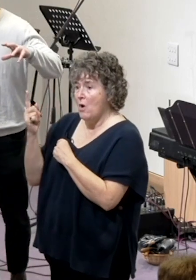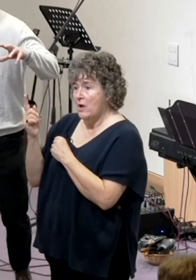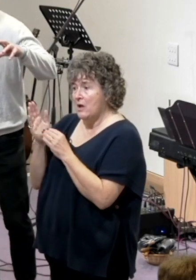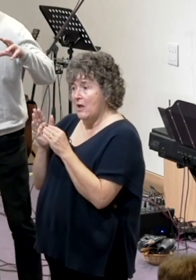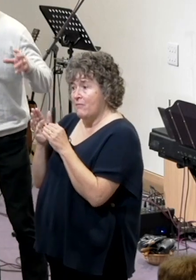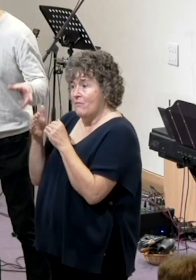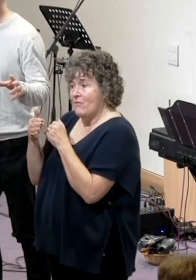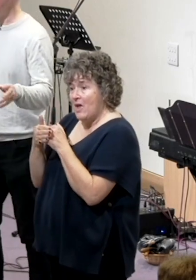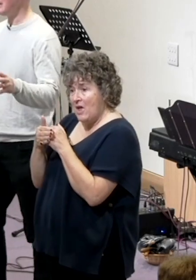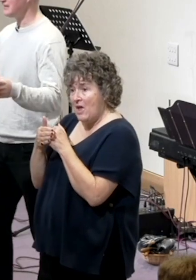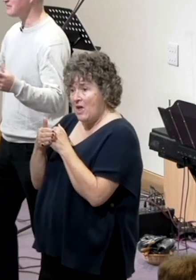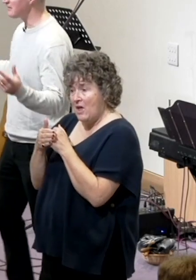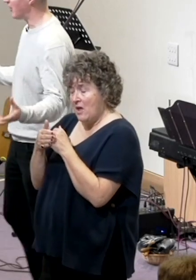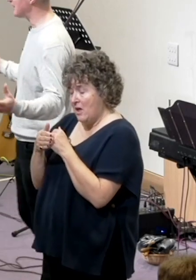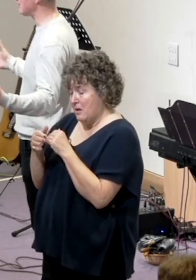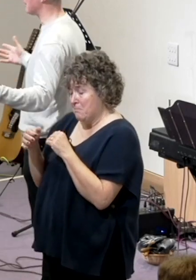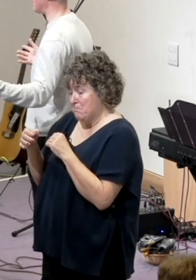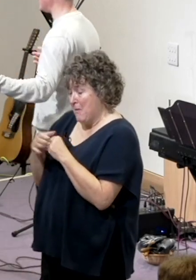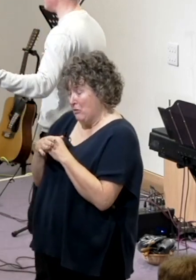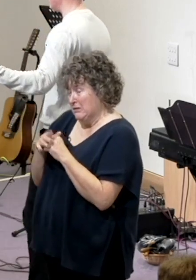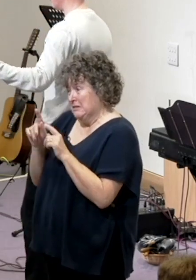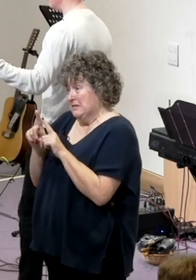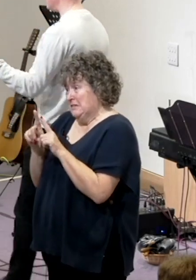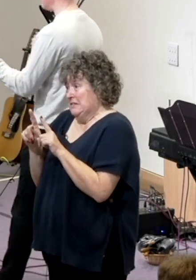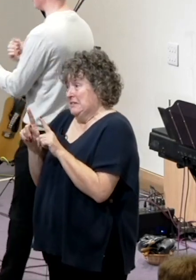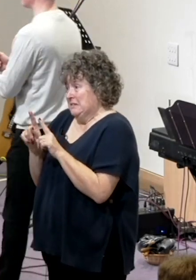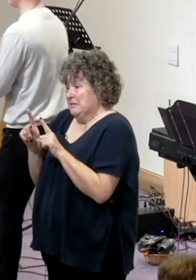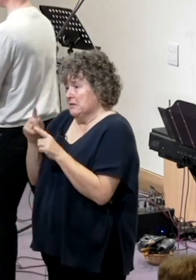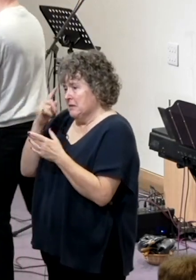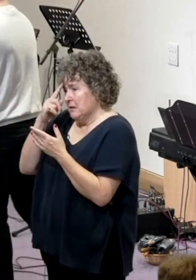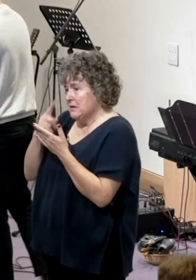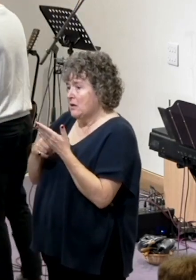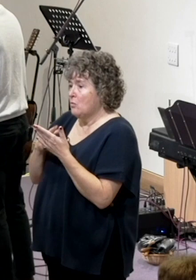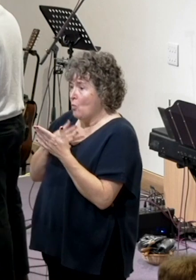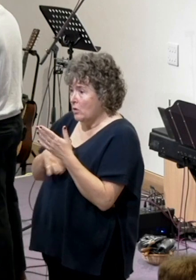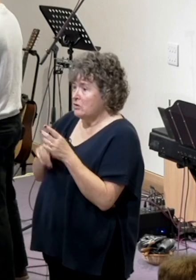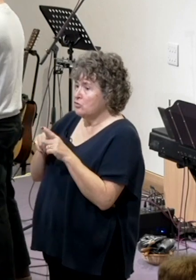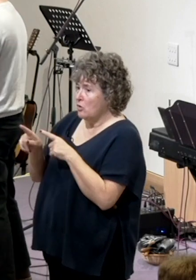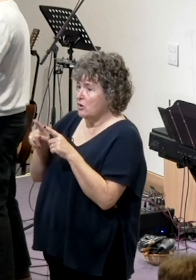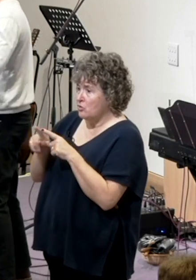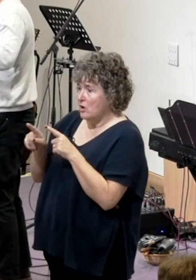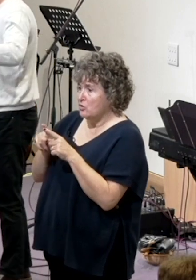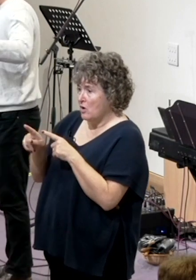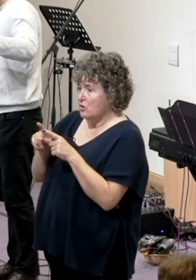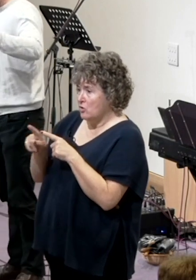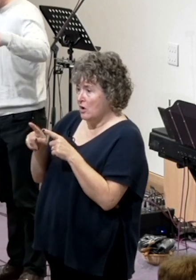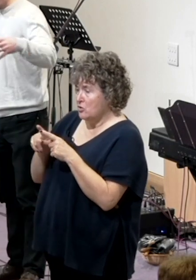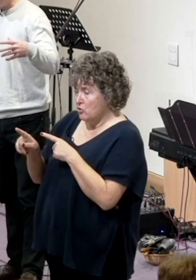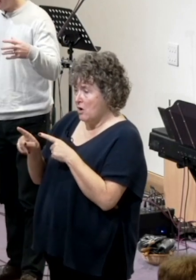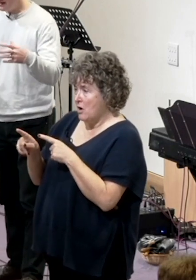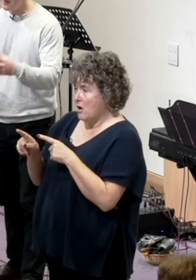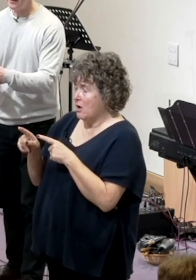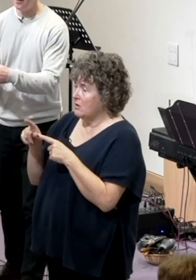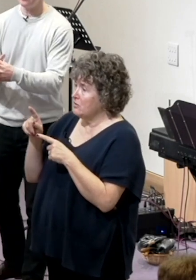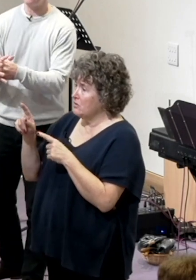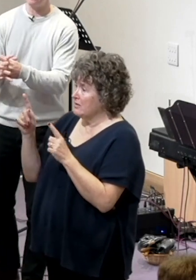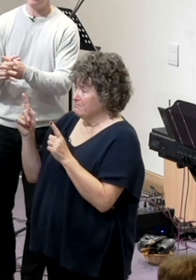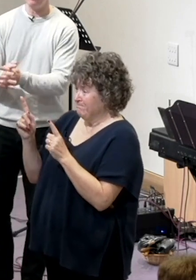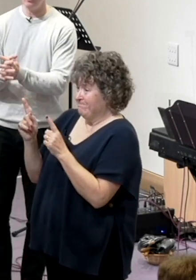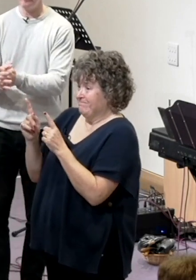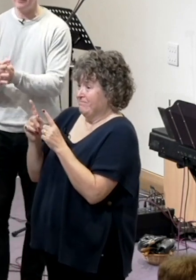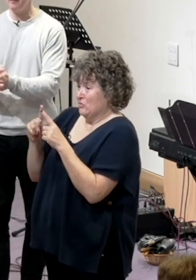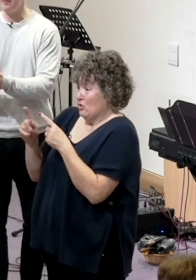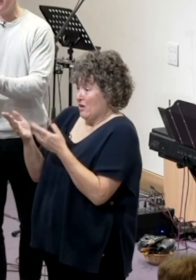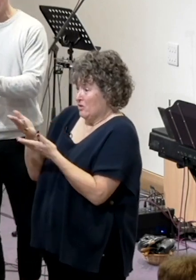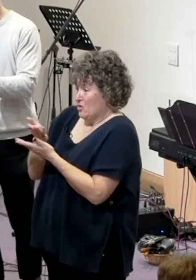their marriage almost ended and they decided that they really wanted to make it work. And so whenever they came together to try